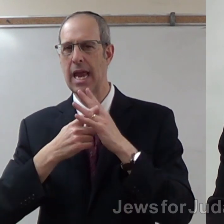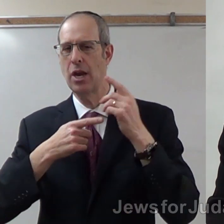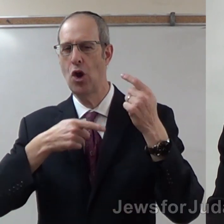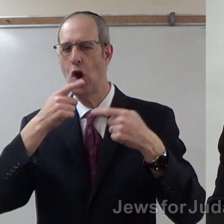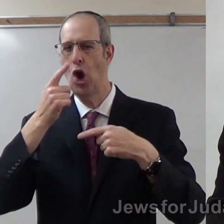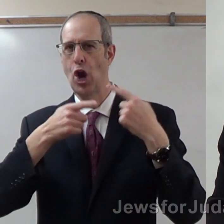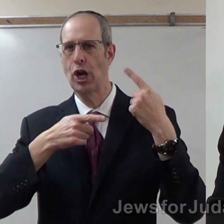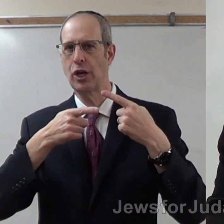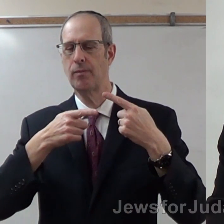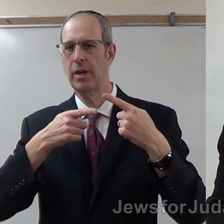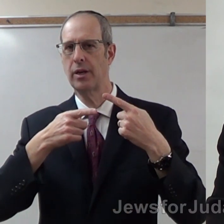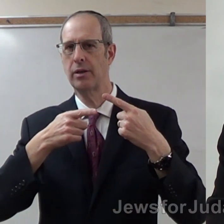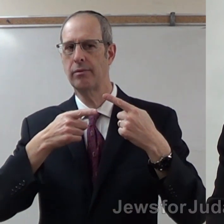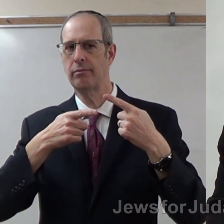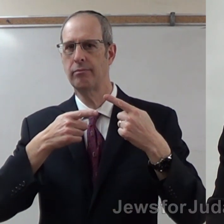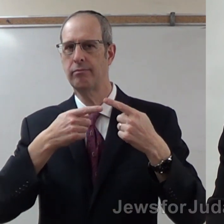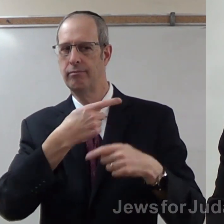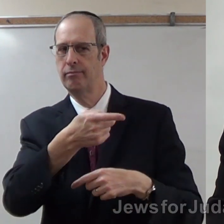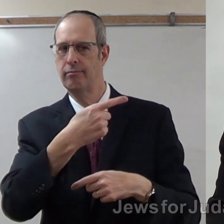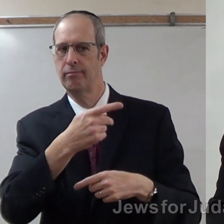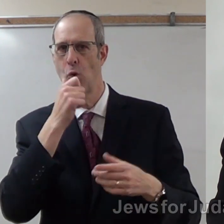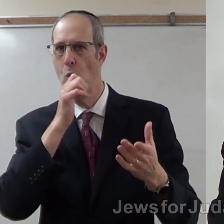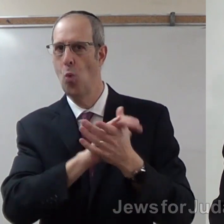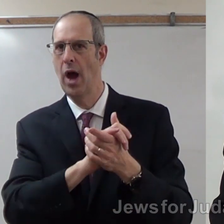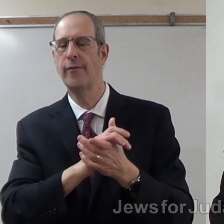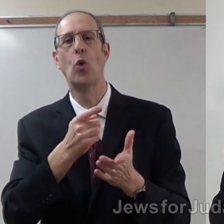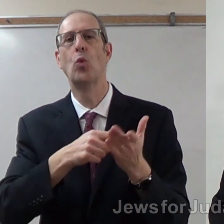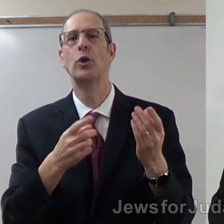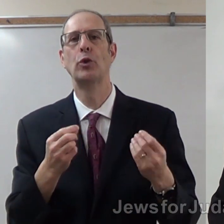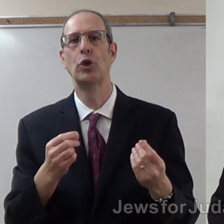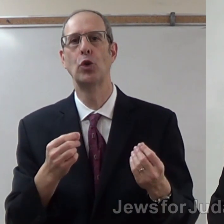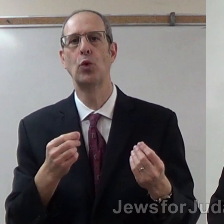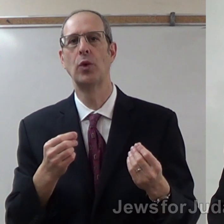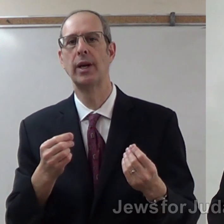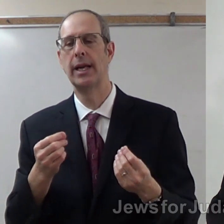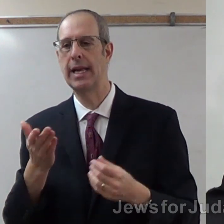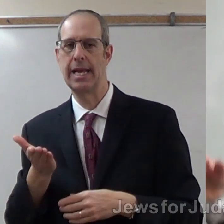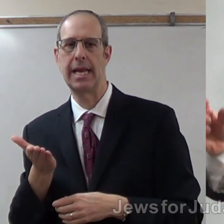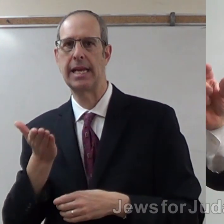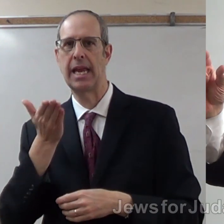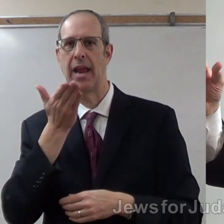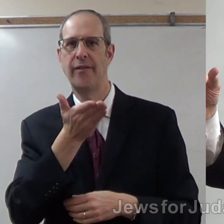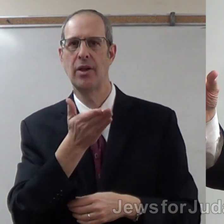their wife, what should they do? He gave them